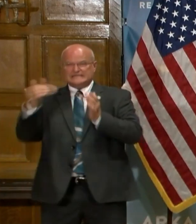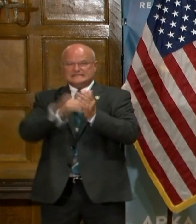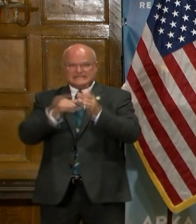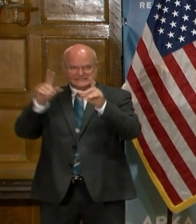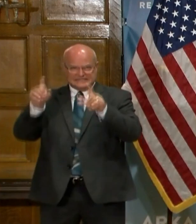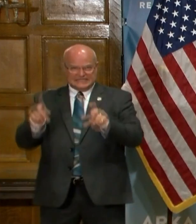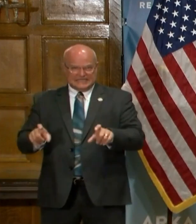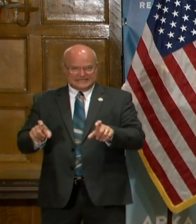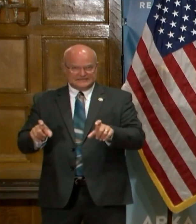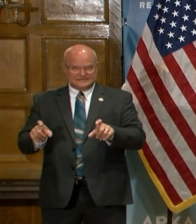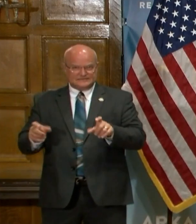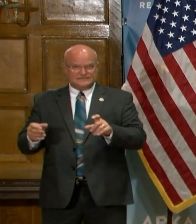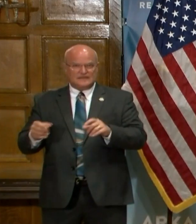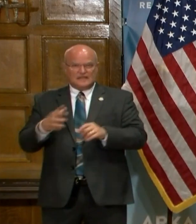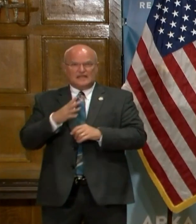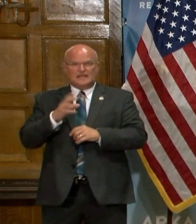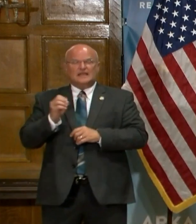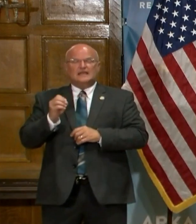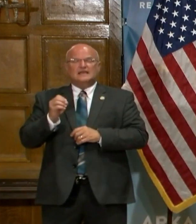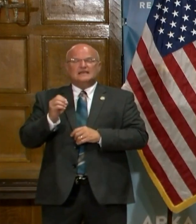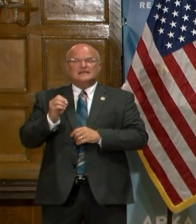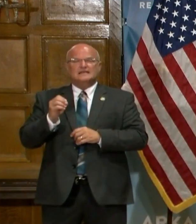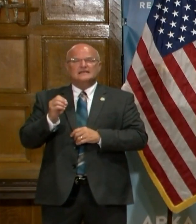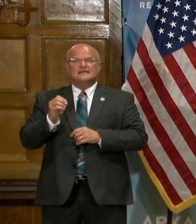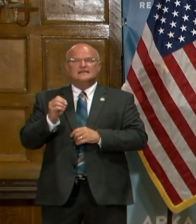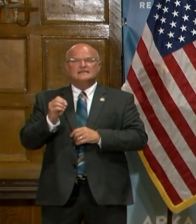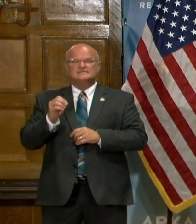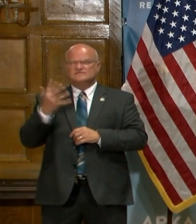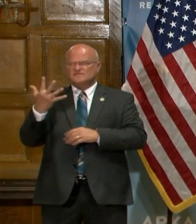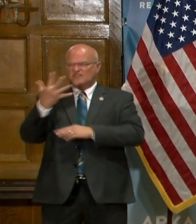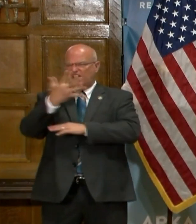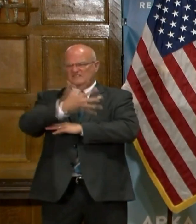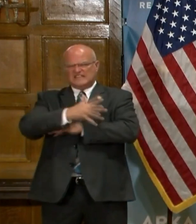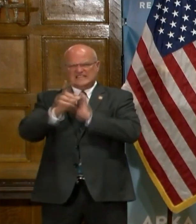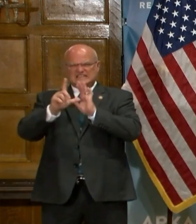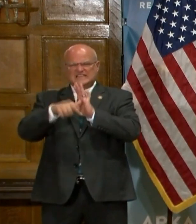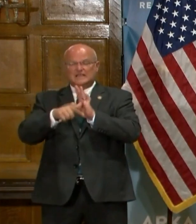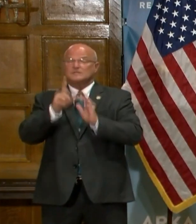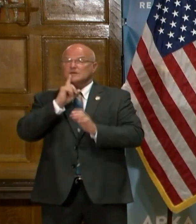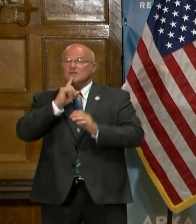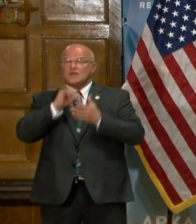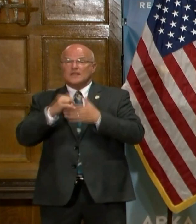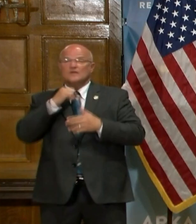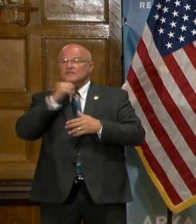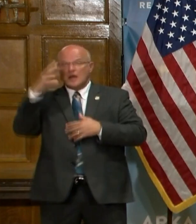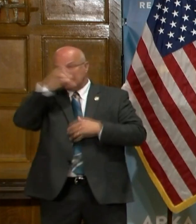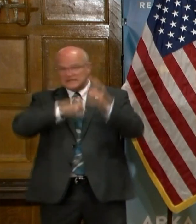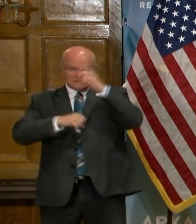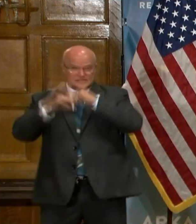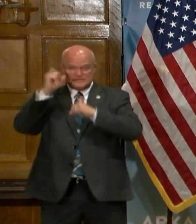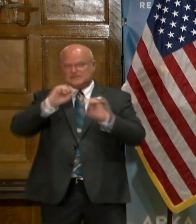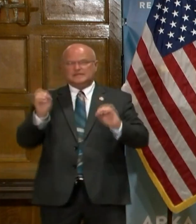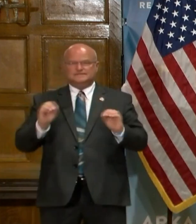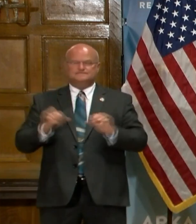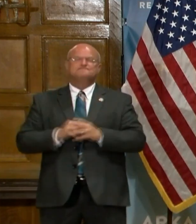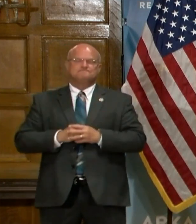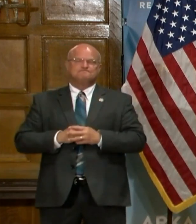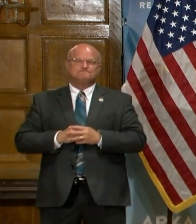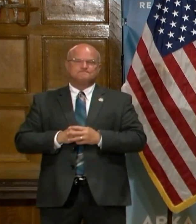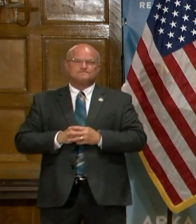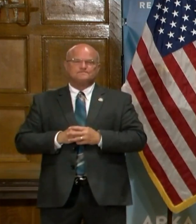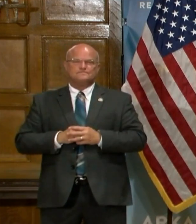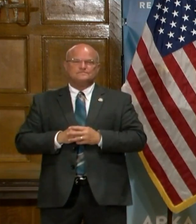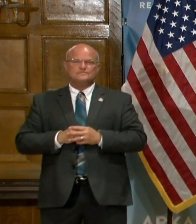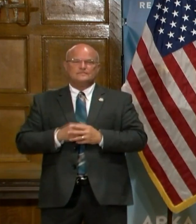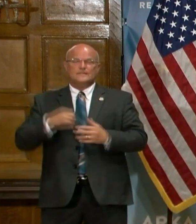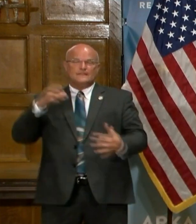testing, in 5 days or so to make sure that we've not missed any.